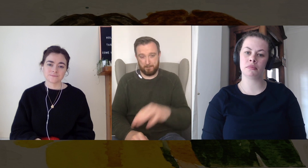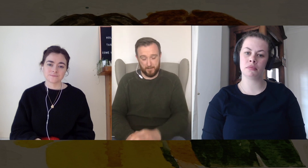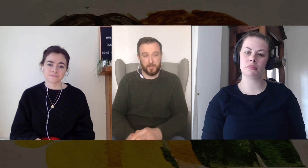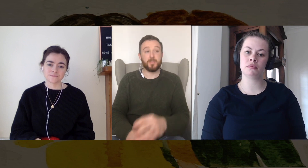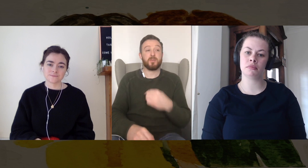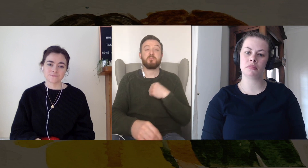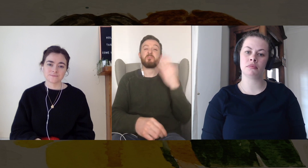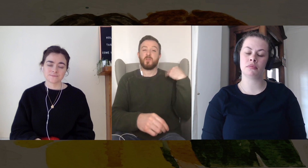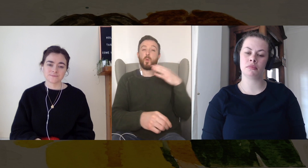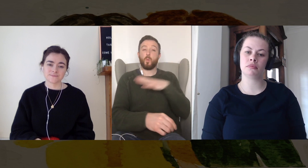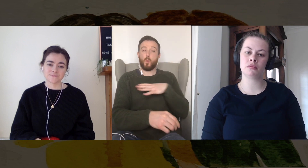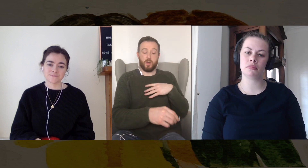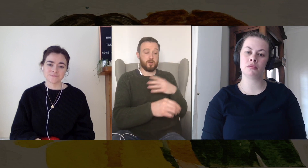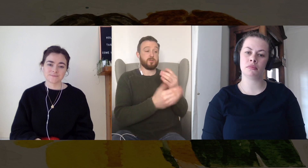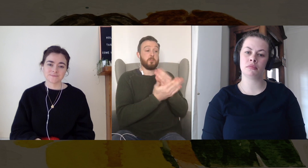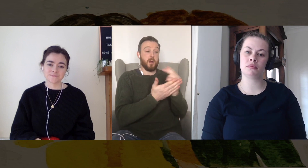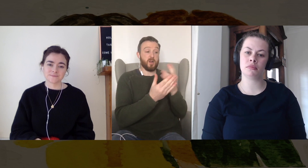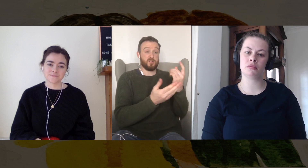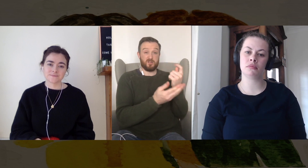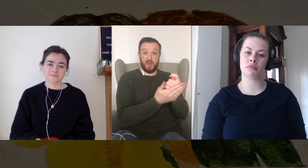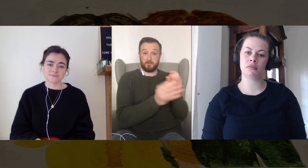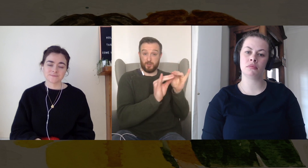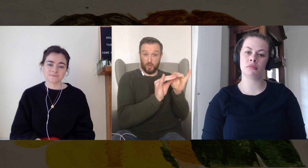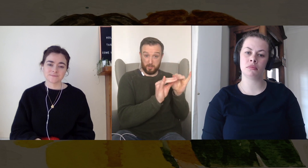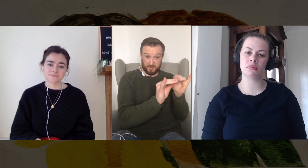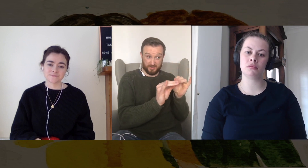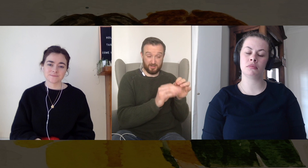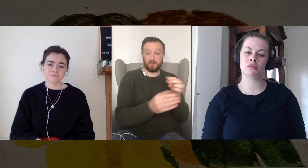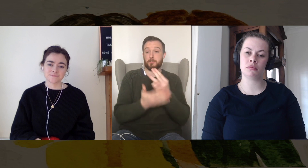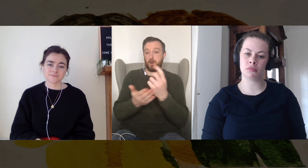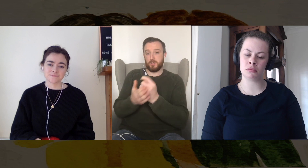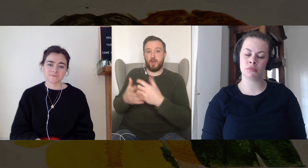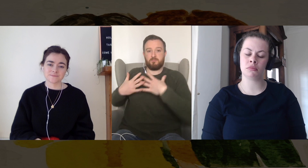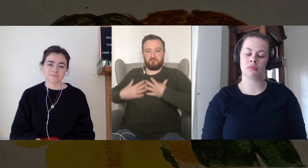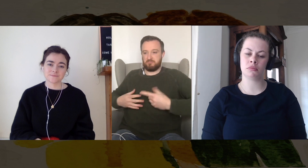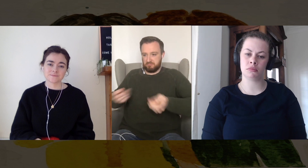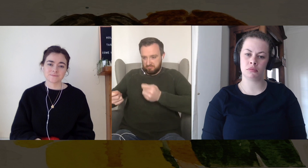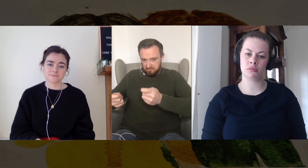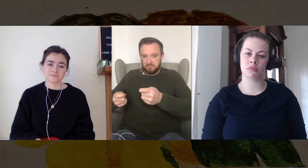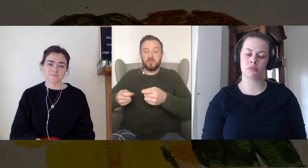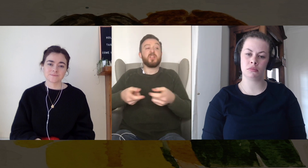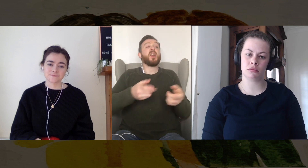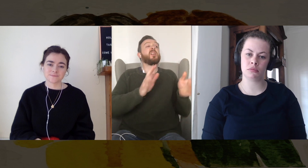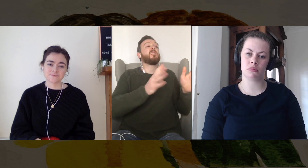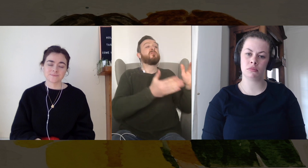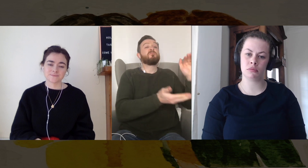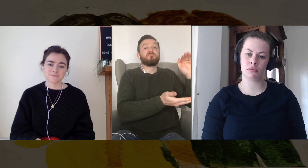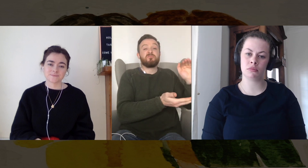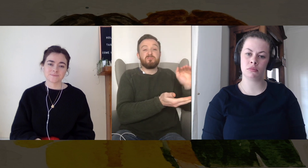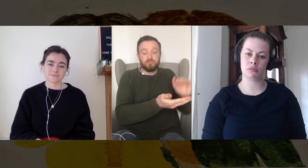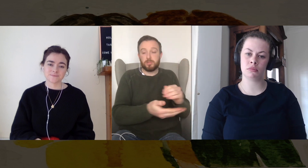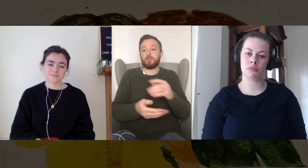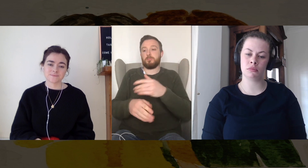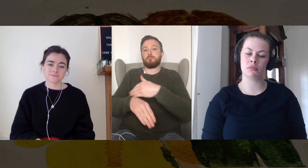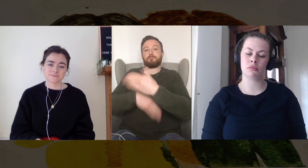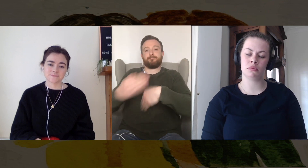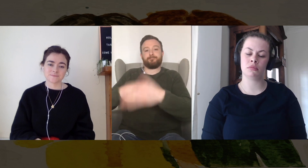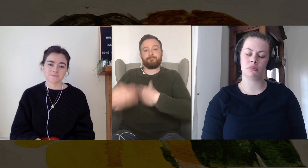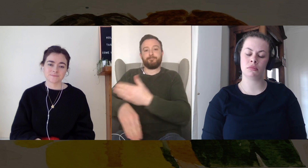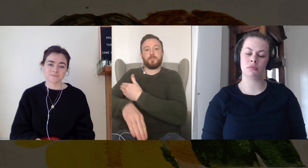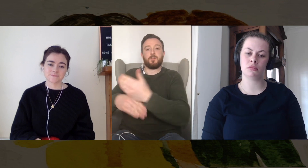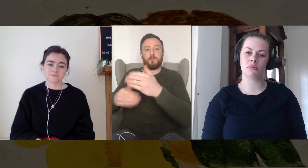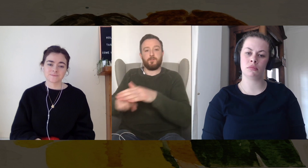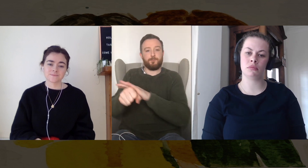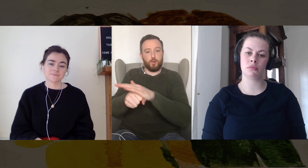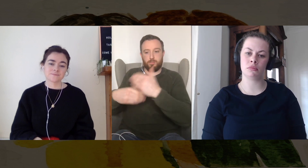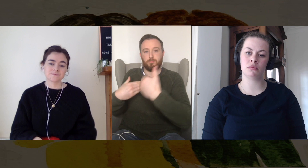now. And I was previously like part-time interpreting, part-time this, and then I kind of transitioned into fully doing